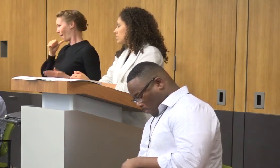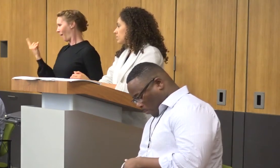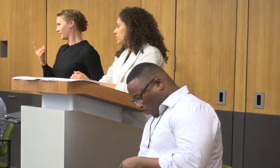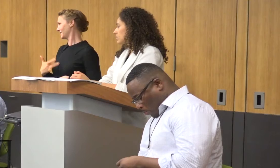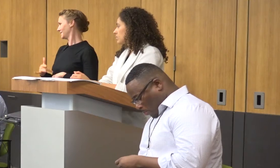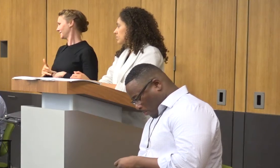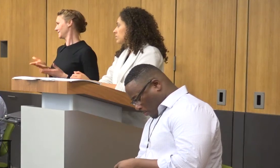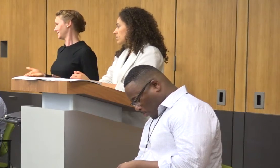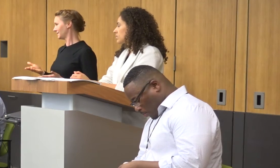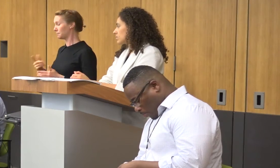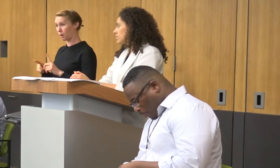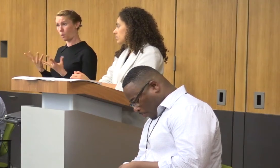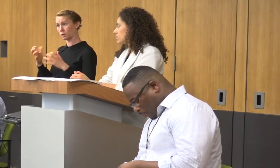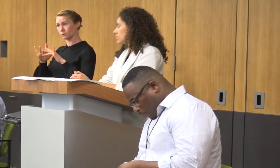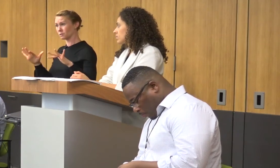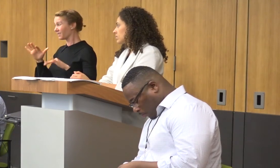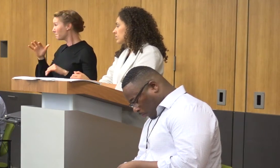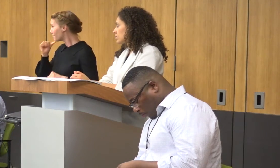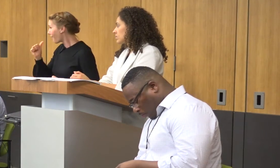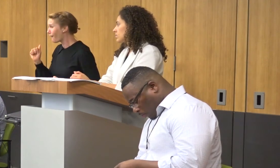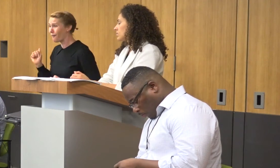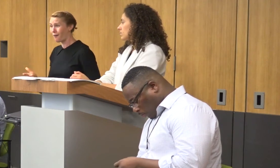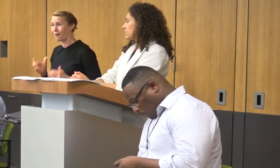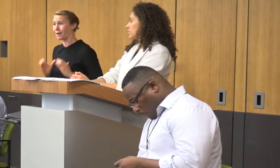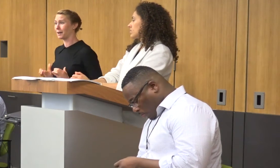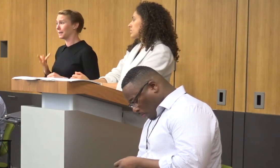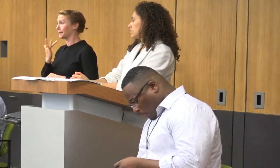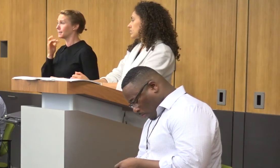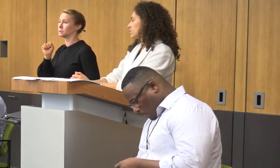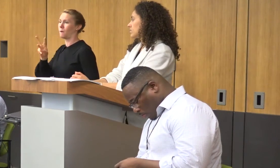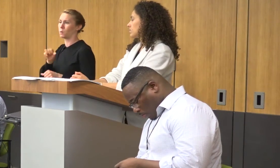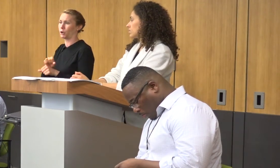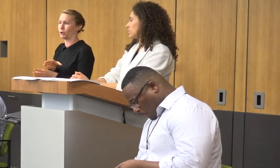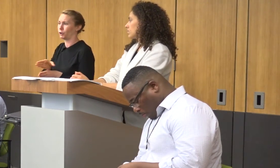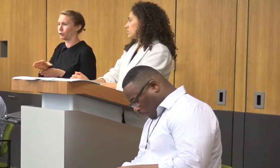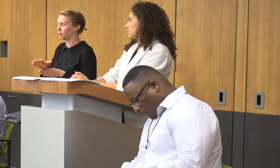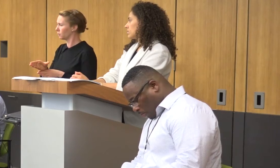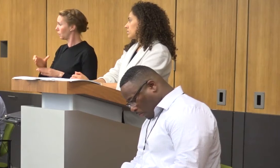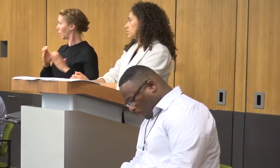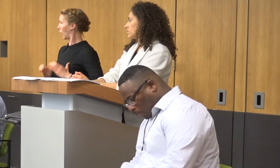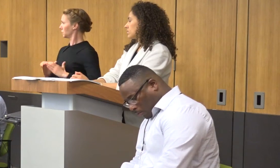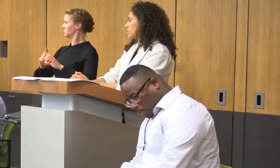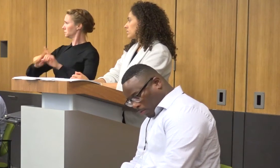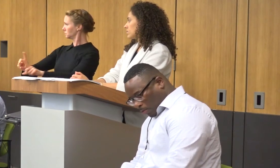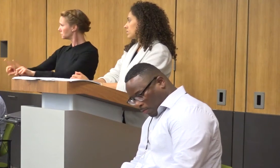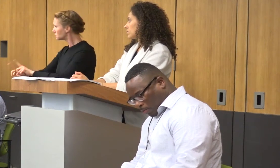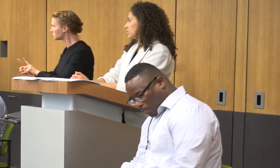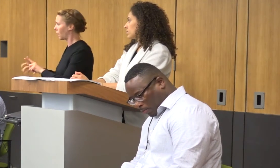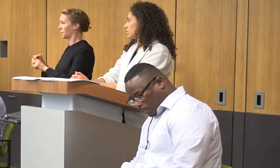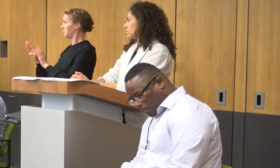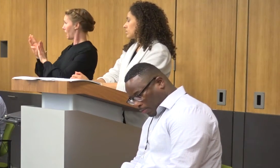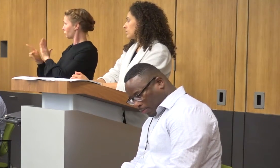We want to diversify because not everybody is into software either. We have a lot of different types of clients, with a lot of variety